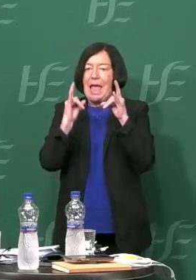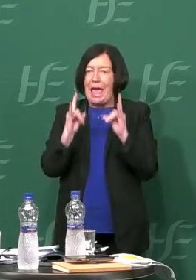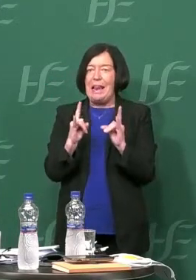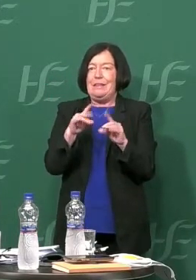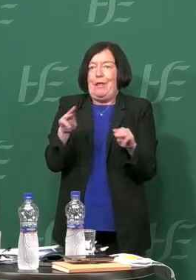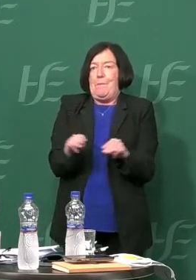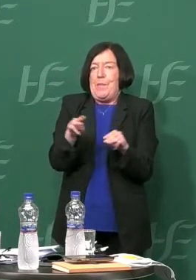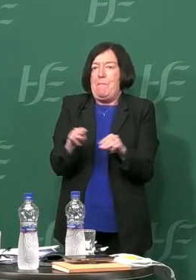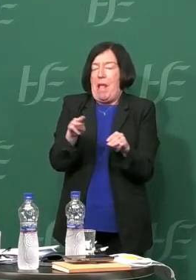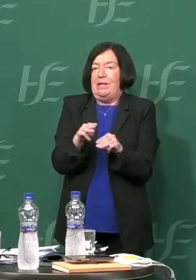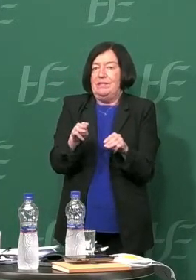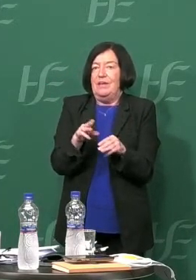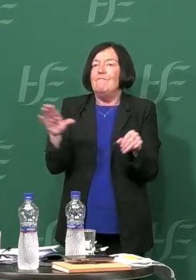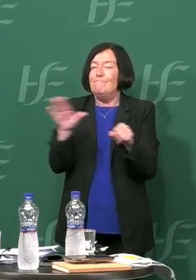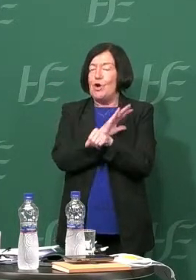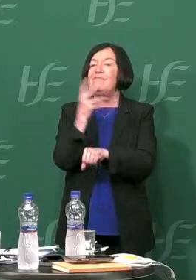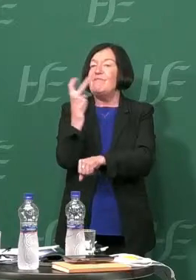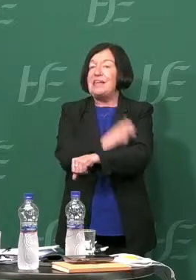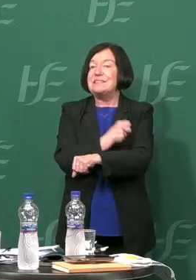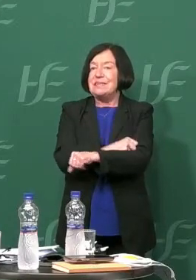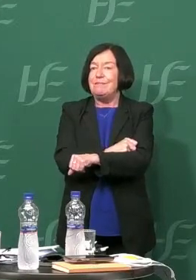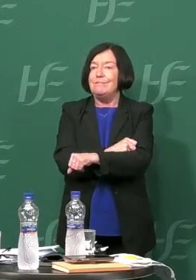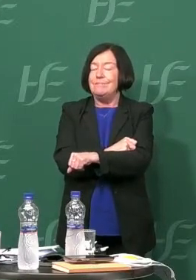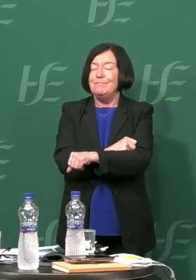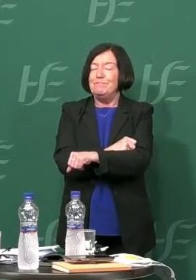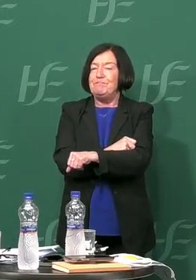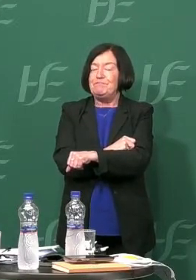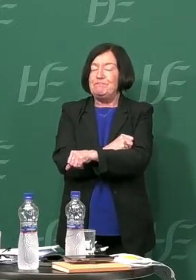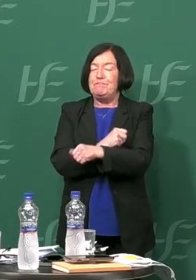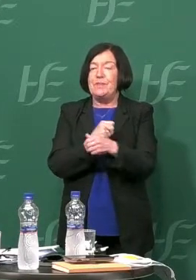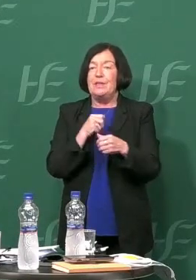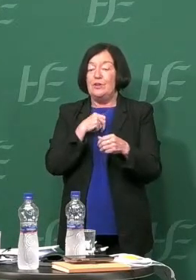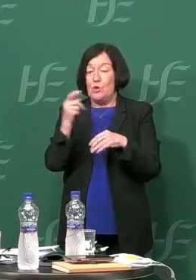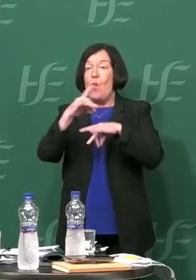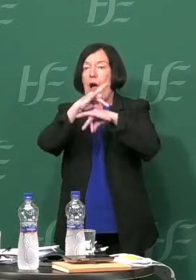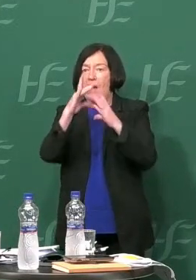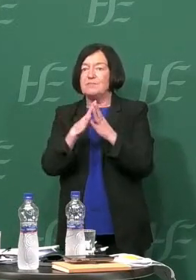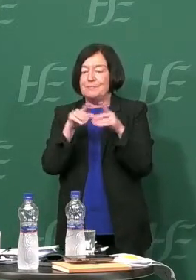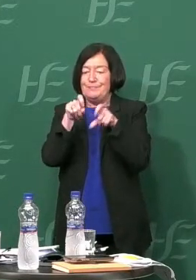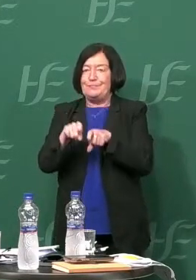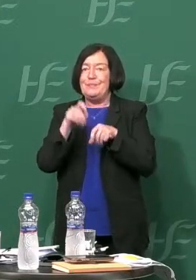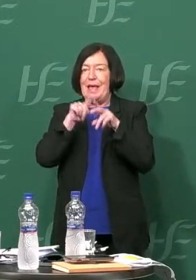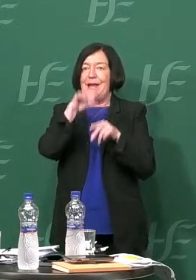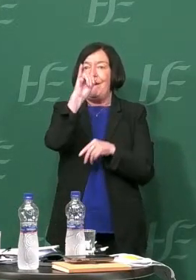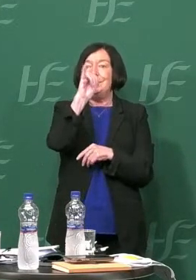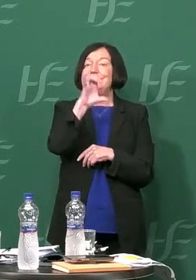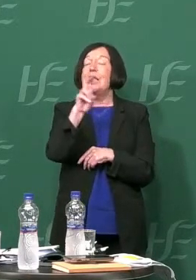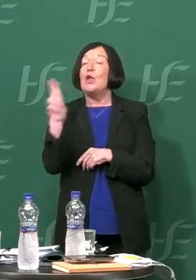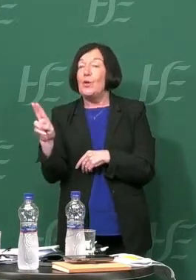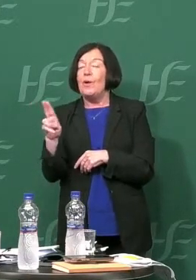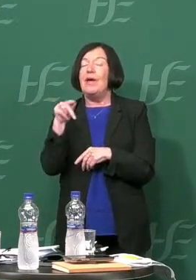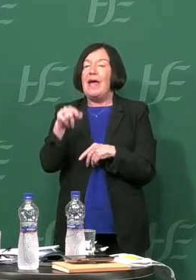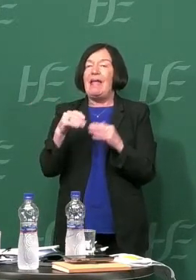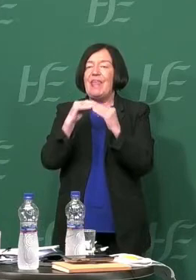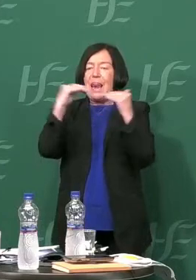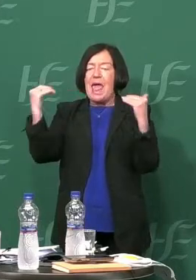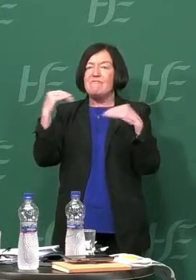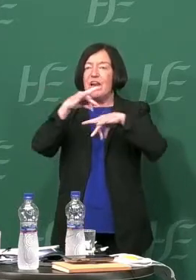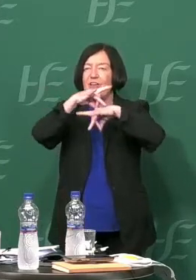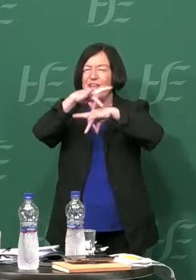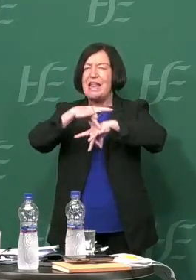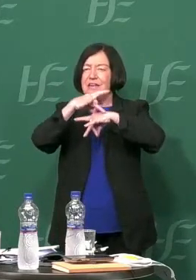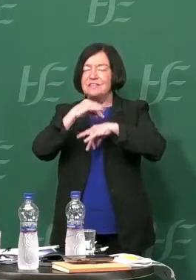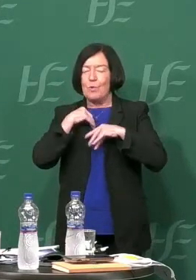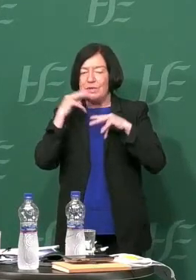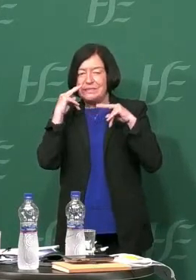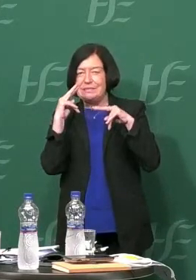protected, fully vaccinated people coming through to hospitalizations and ICU, and certainly the levels of sickness that we are